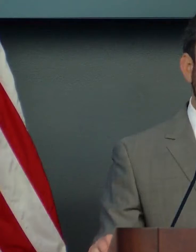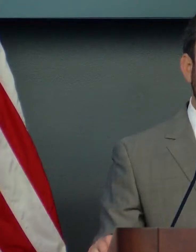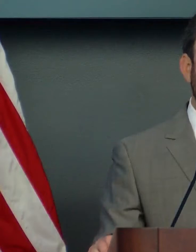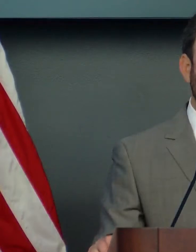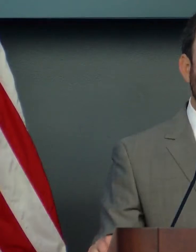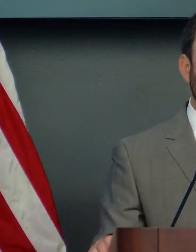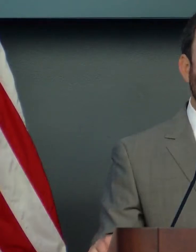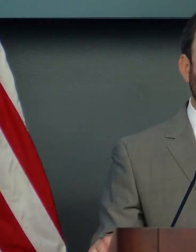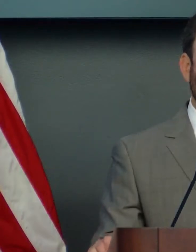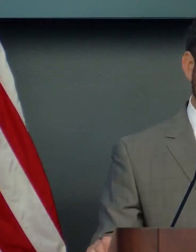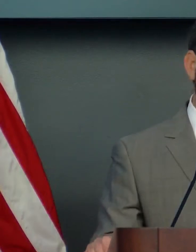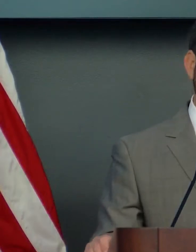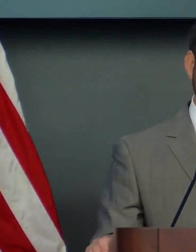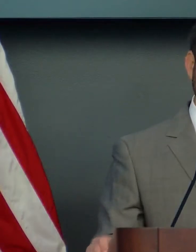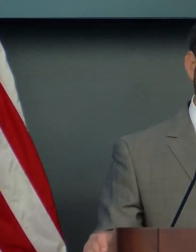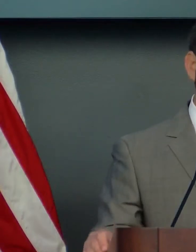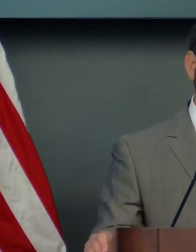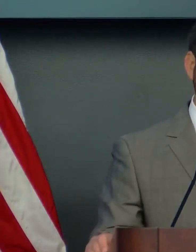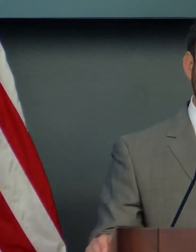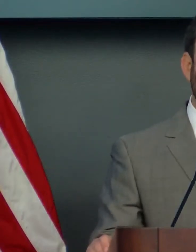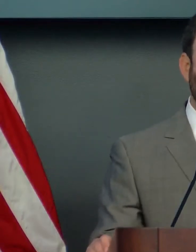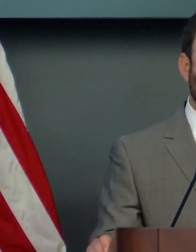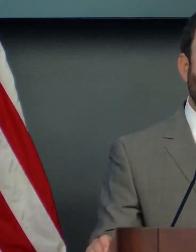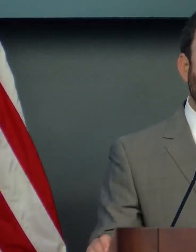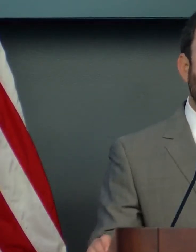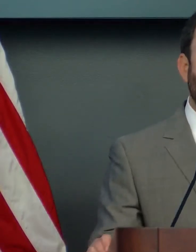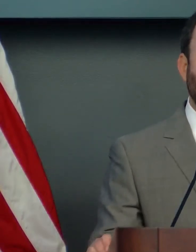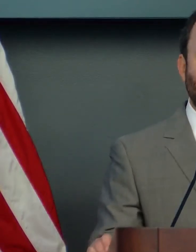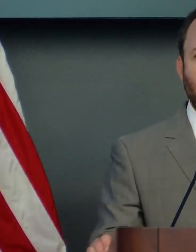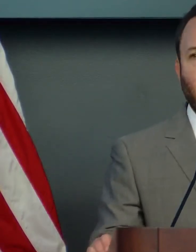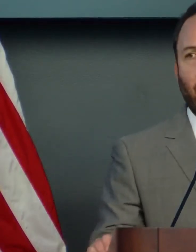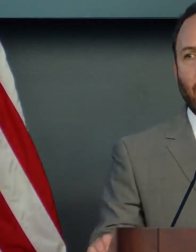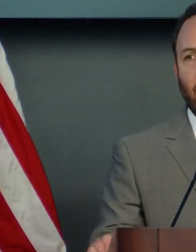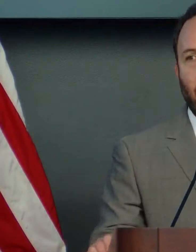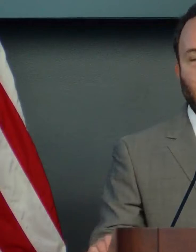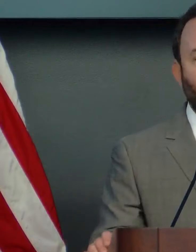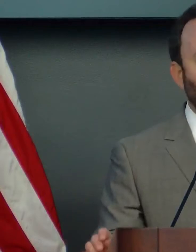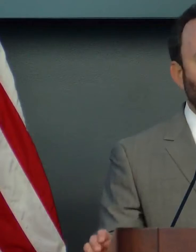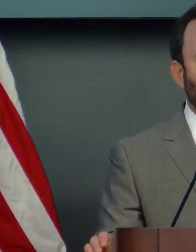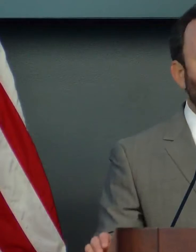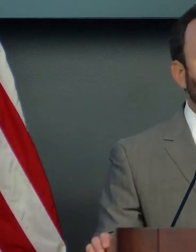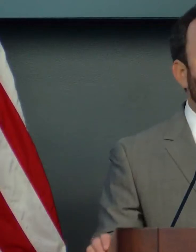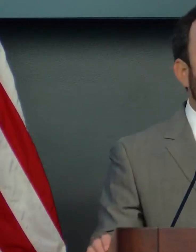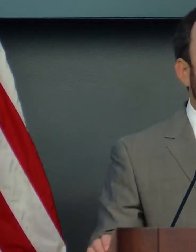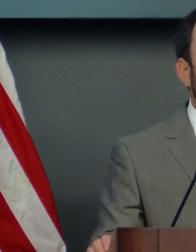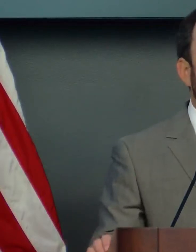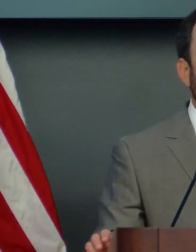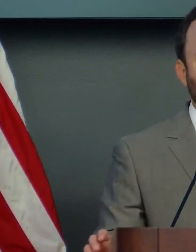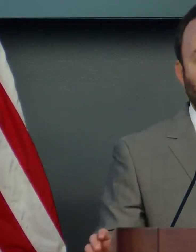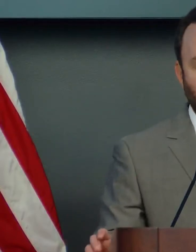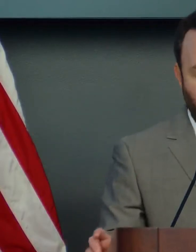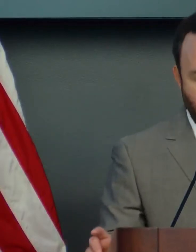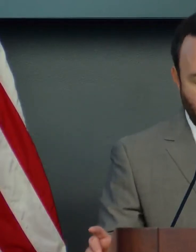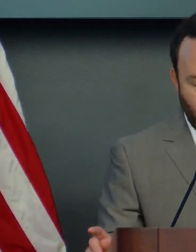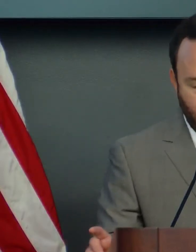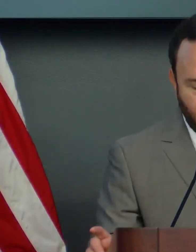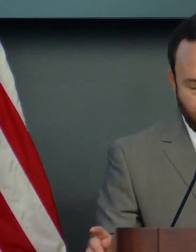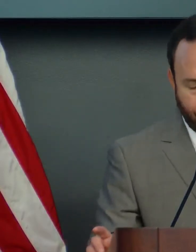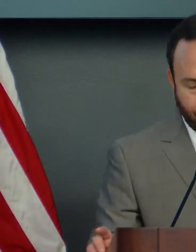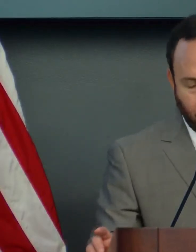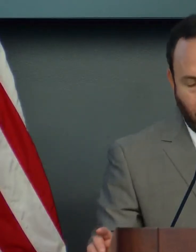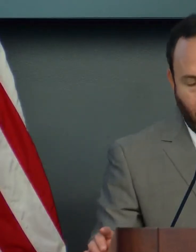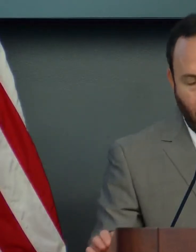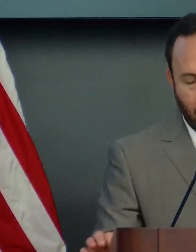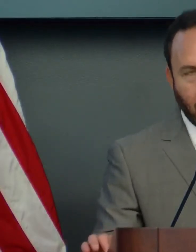that very small dip. Regardless, it remains a historic number for us and reflective of the incredible burden that hospitals are facing right